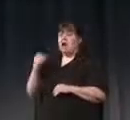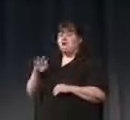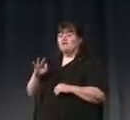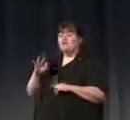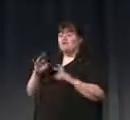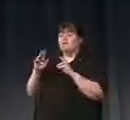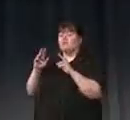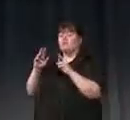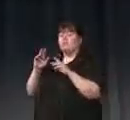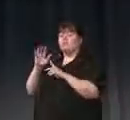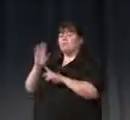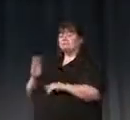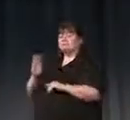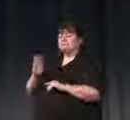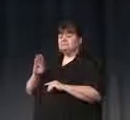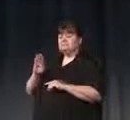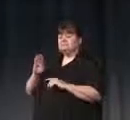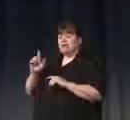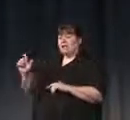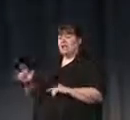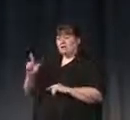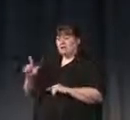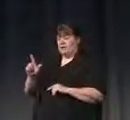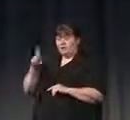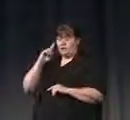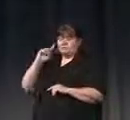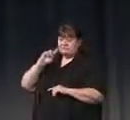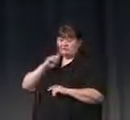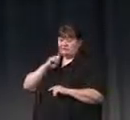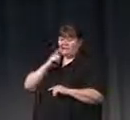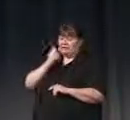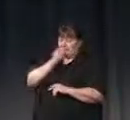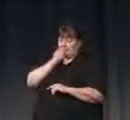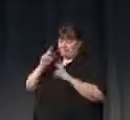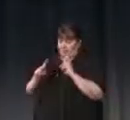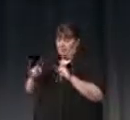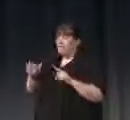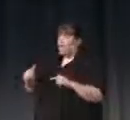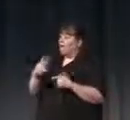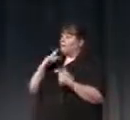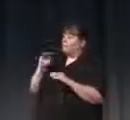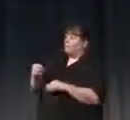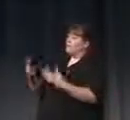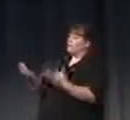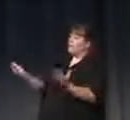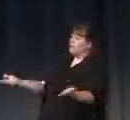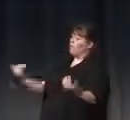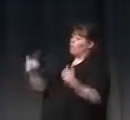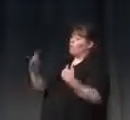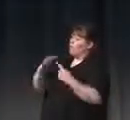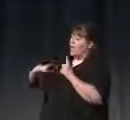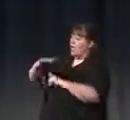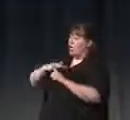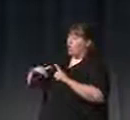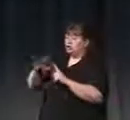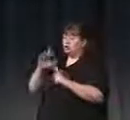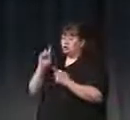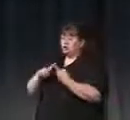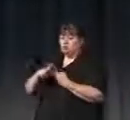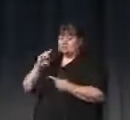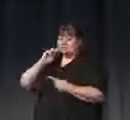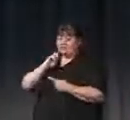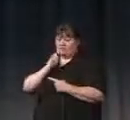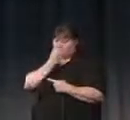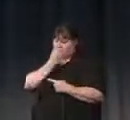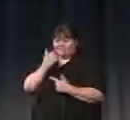and Lyceum, which had been founded, quote, to provide a pleasant home to all deaf mutes. Of course, this is very